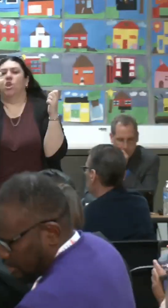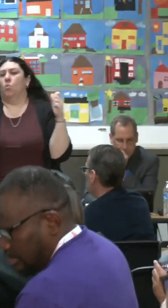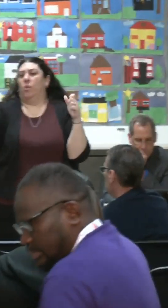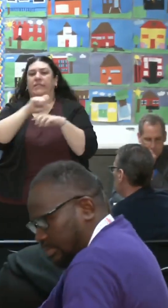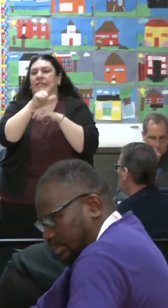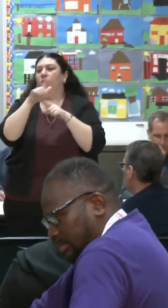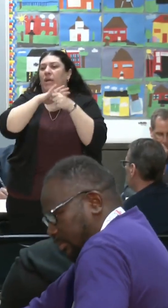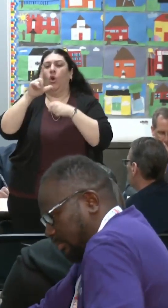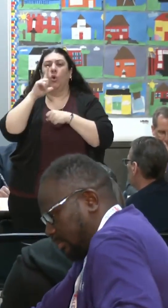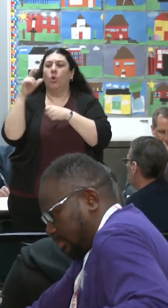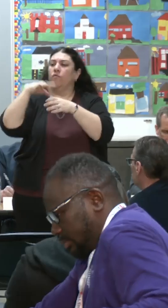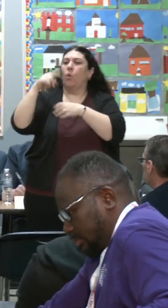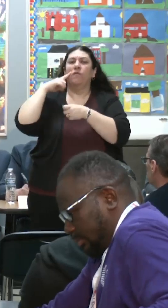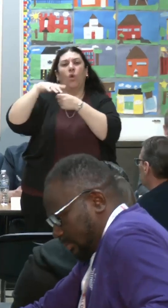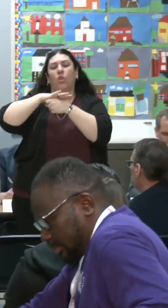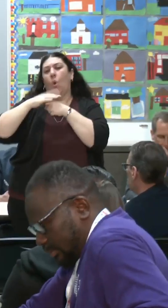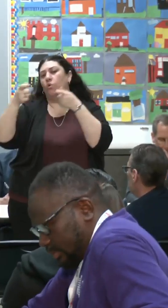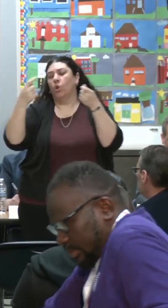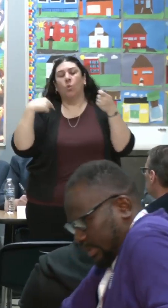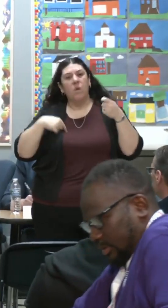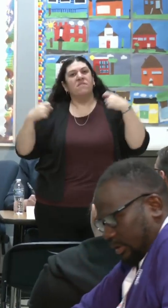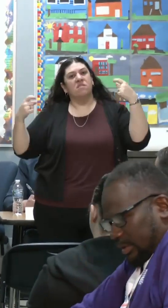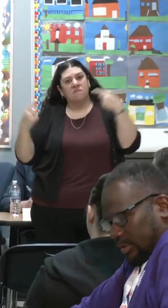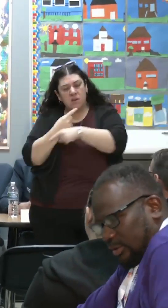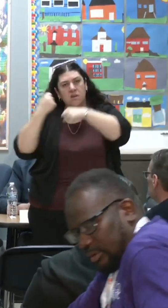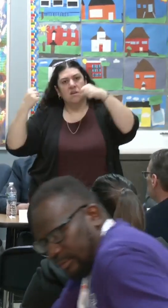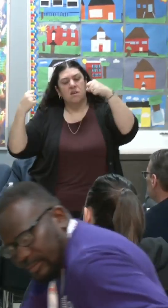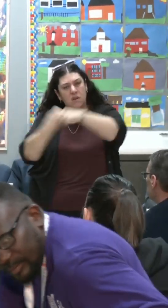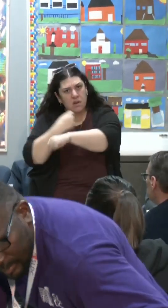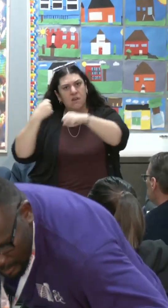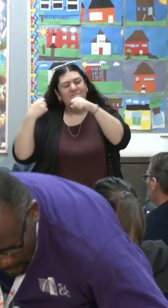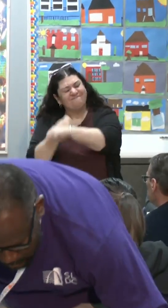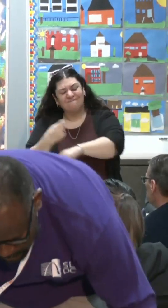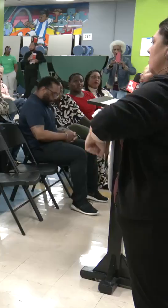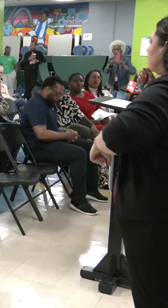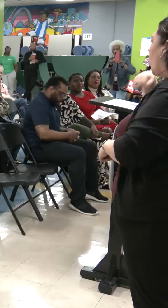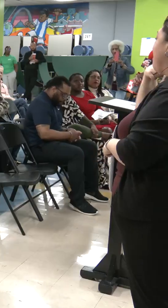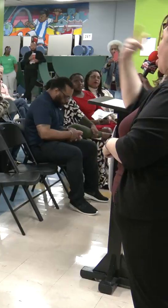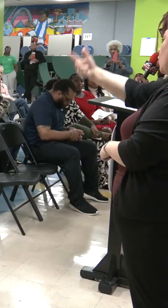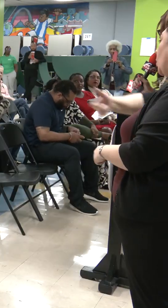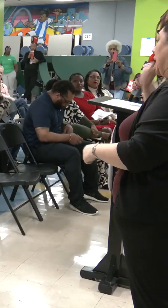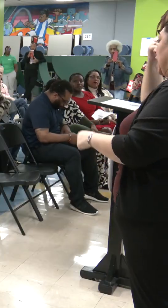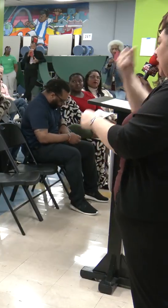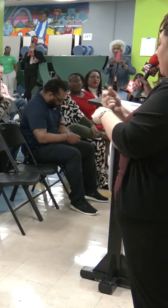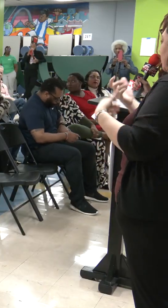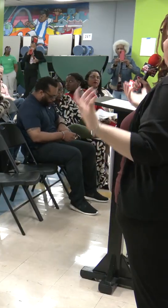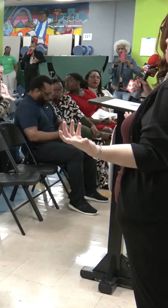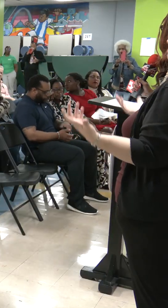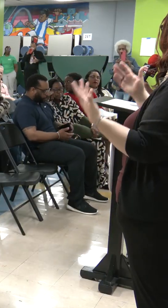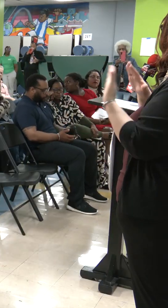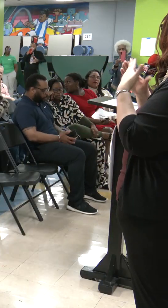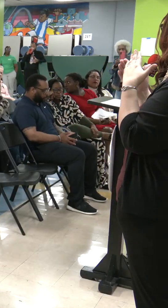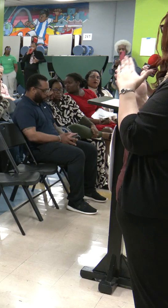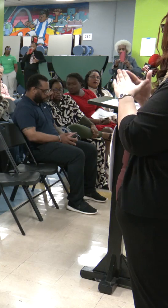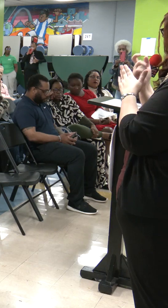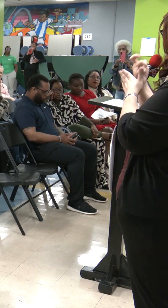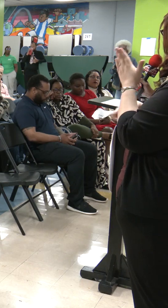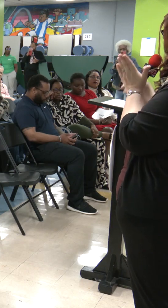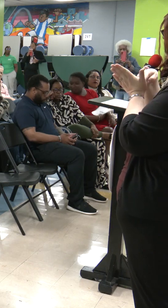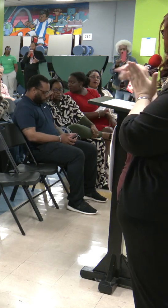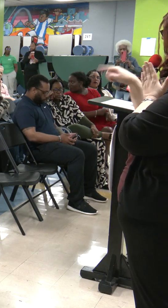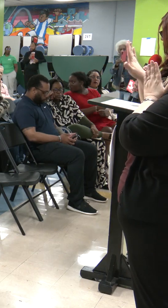control. And we have aggressively fought this for the last 3 years. This takes away the city taxpayers' control